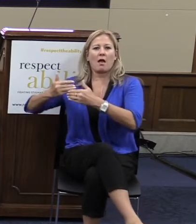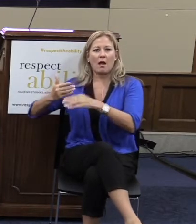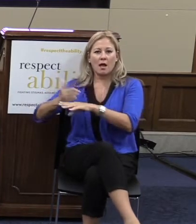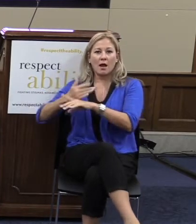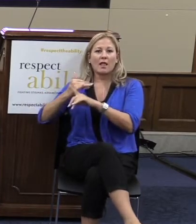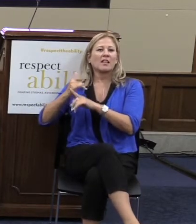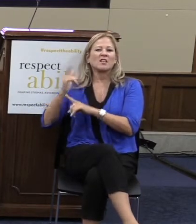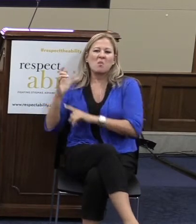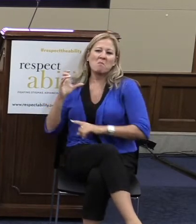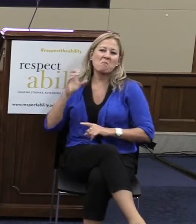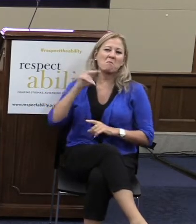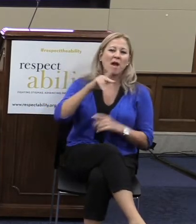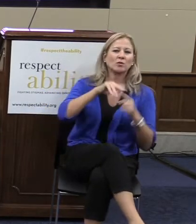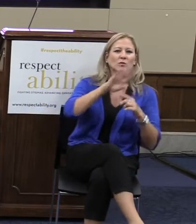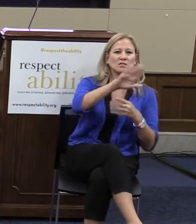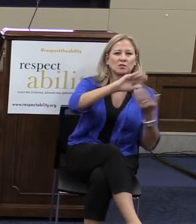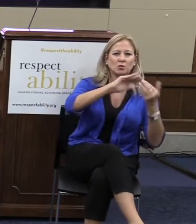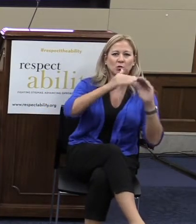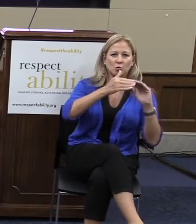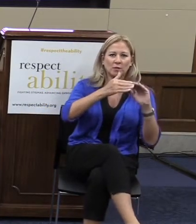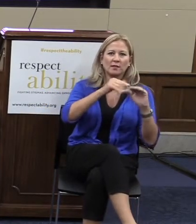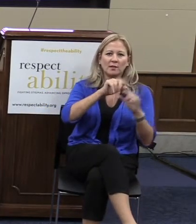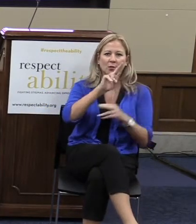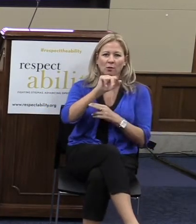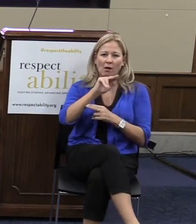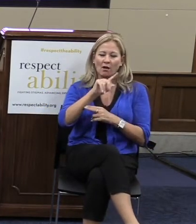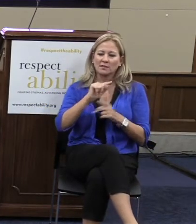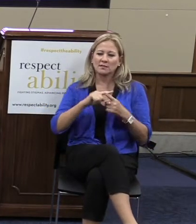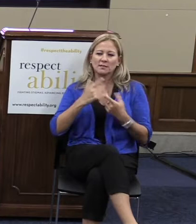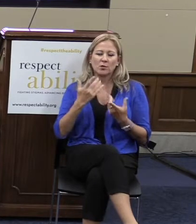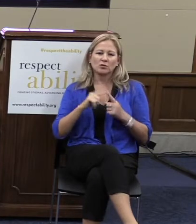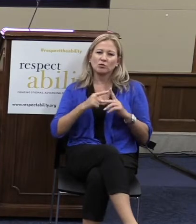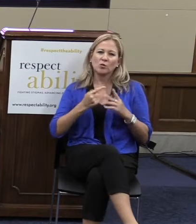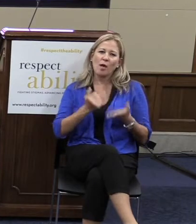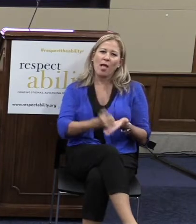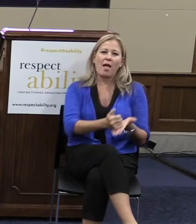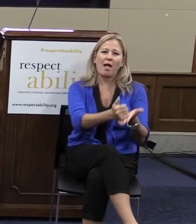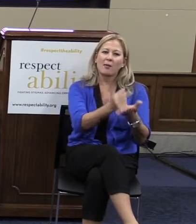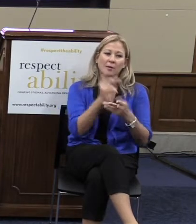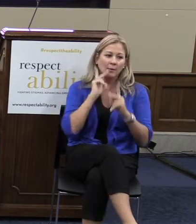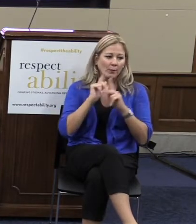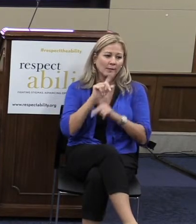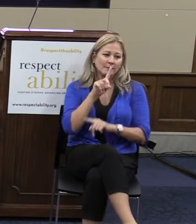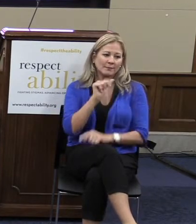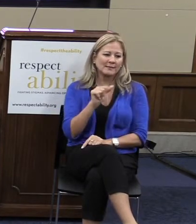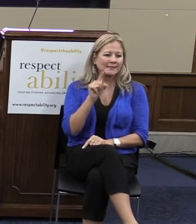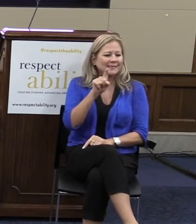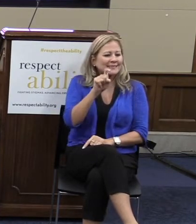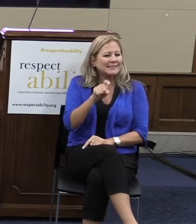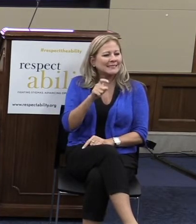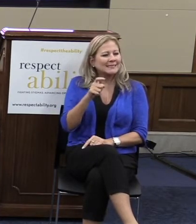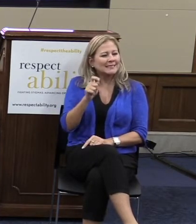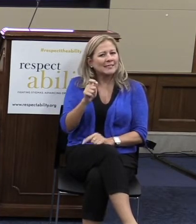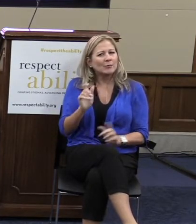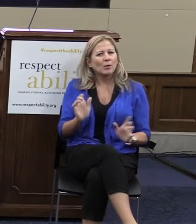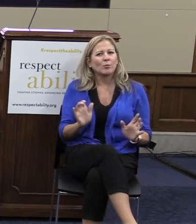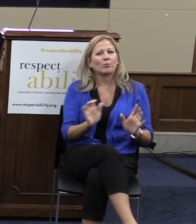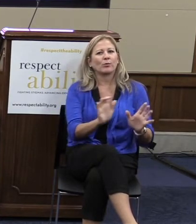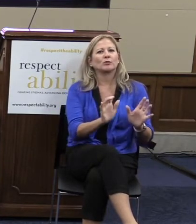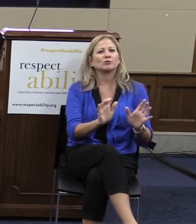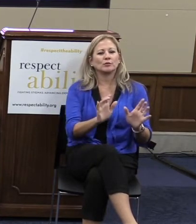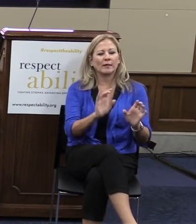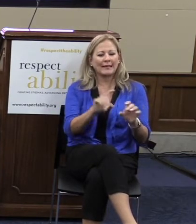serving his community. And that he made me realize, oh man, a lot of people, what people with disability need is a little bit of a push. They